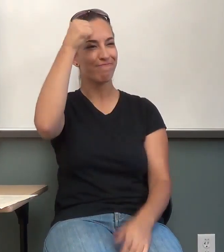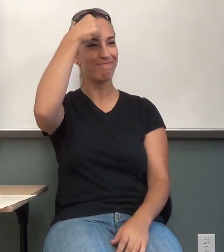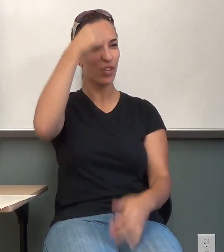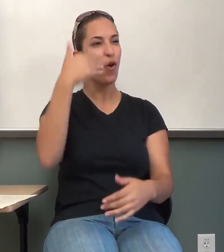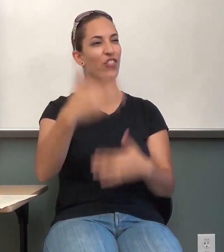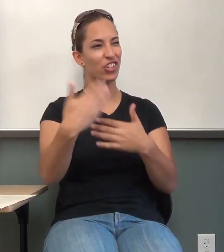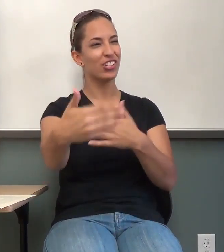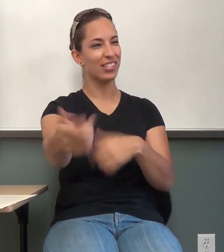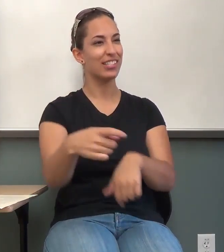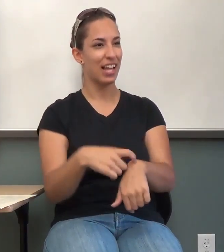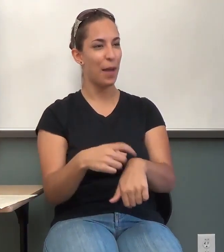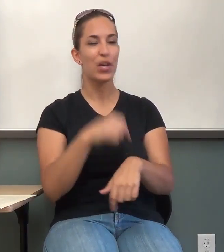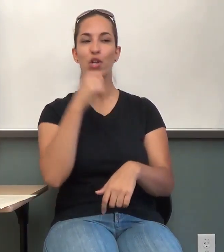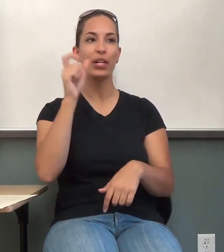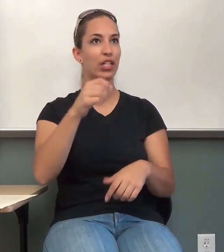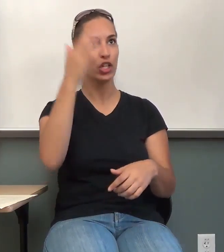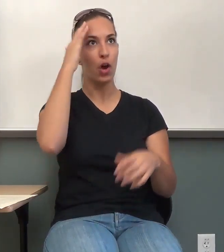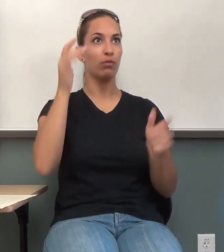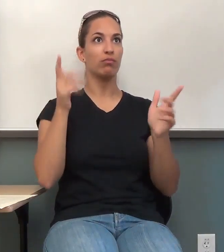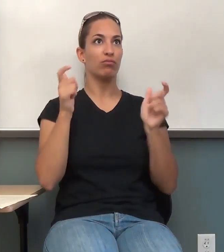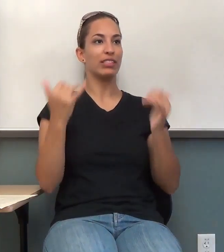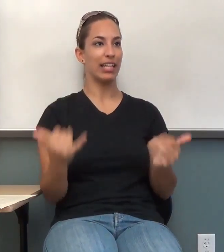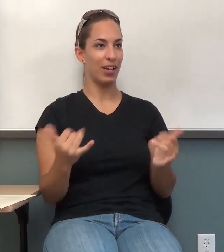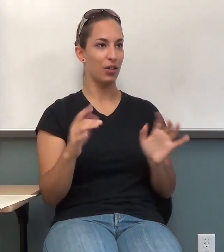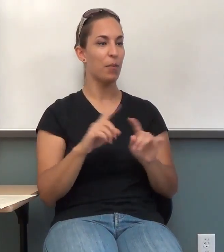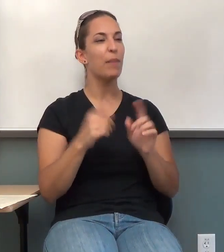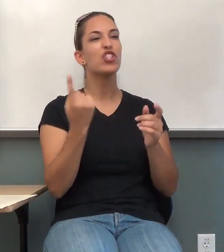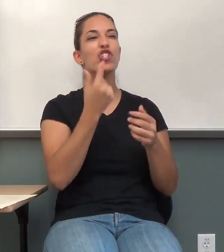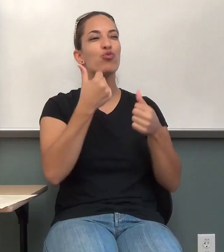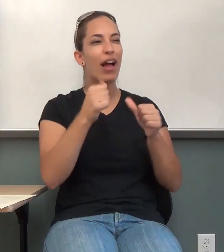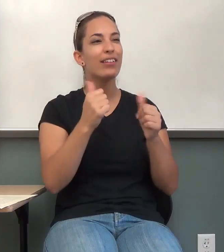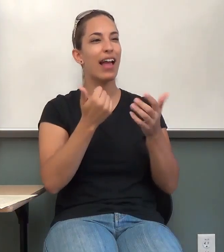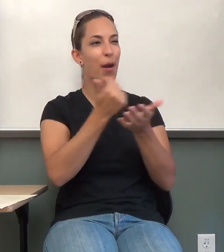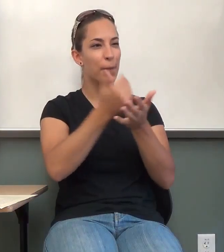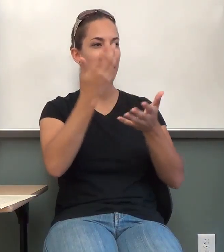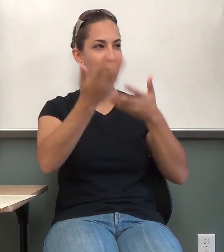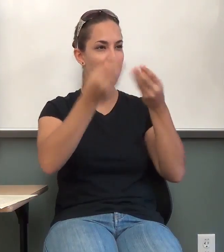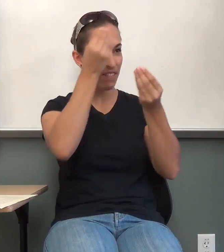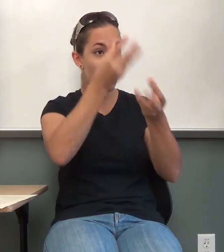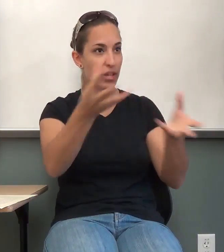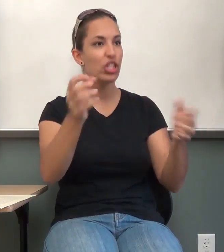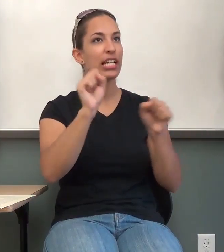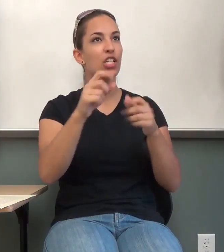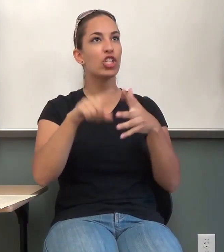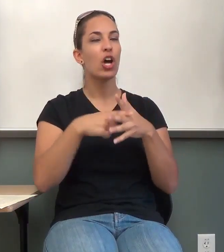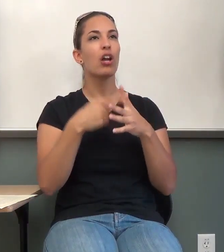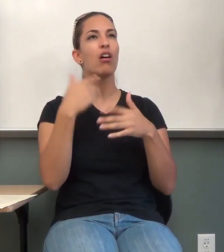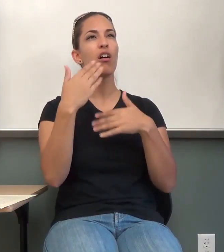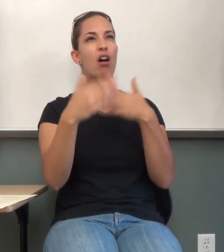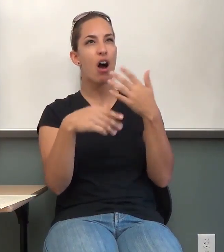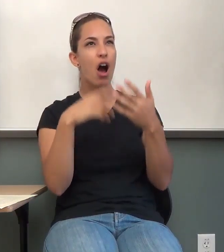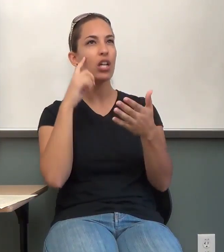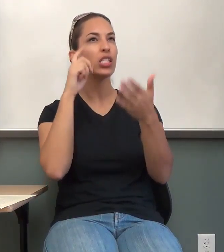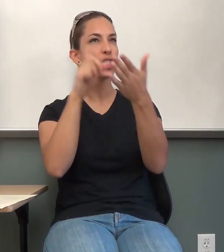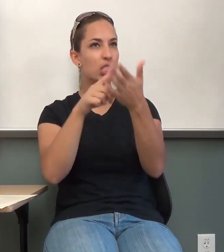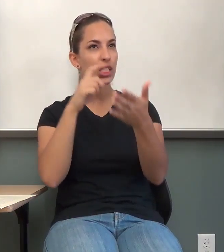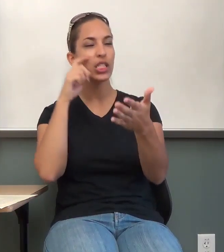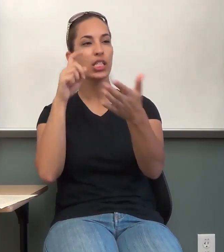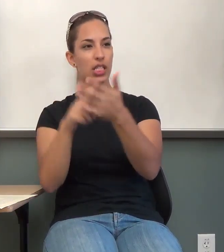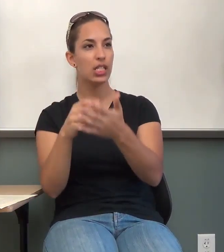know it right off the bat. Don't worry. Okay, but I'm just trying to get some information out so you guys can start to see some of these words and the